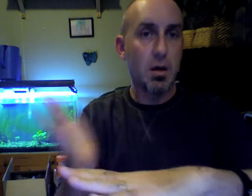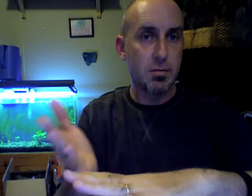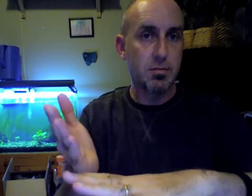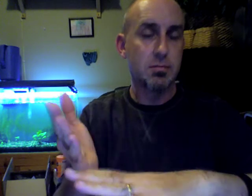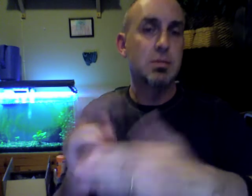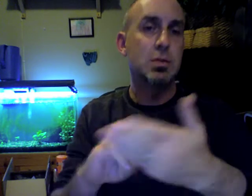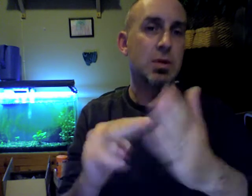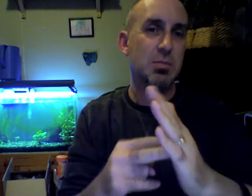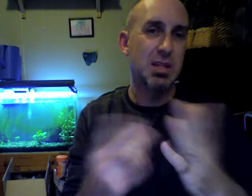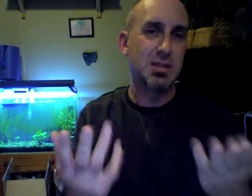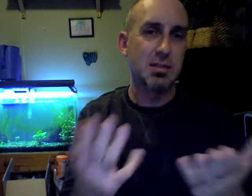That's what it means.